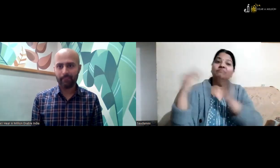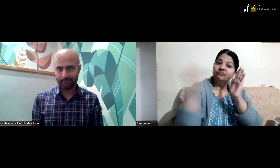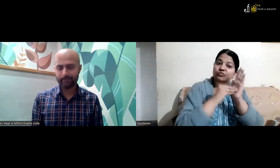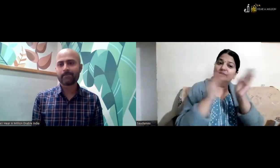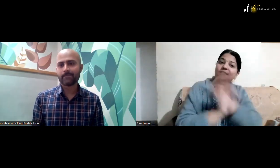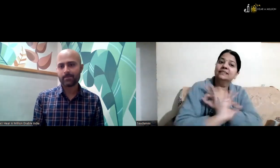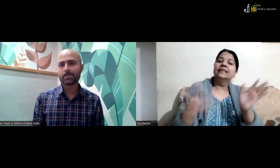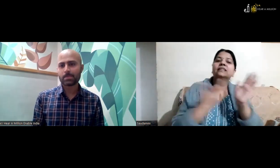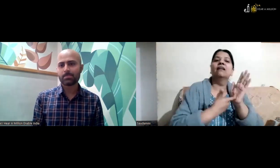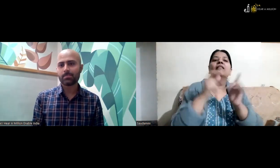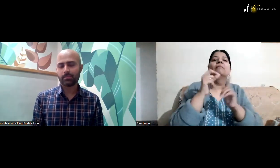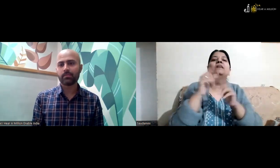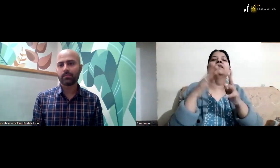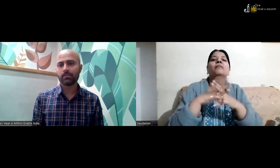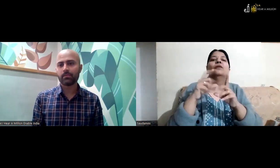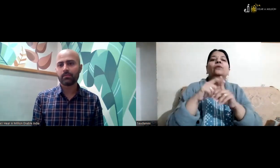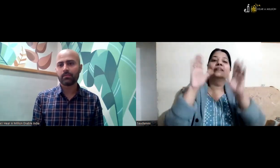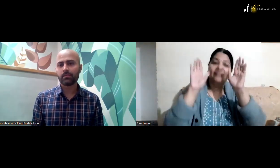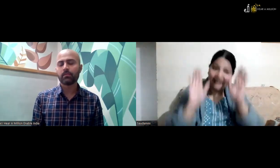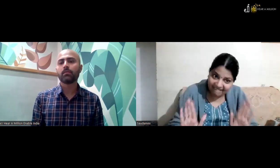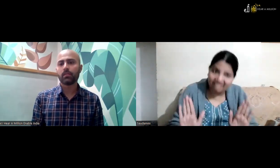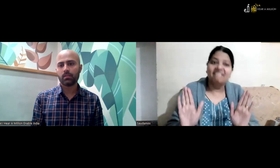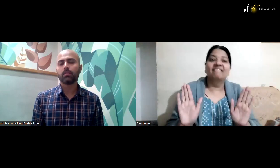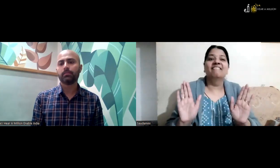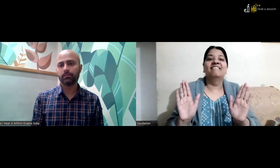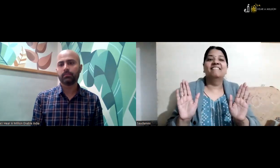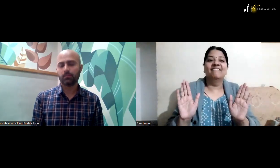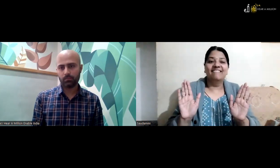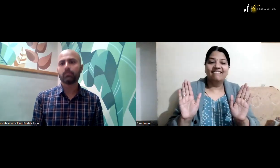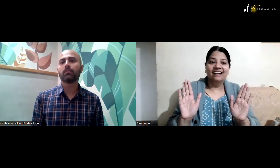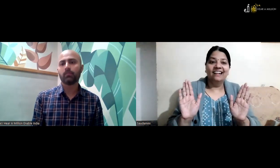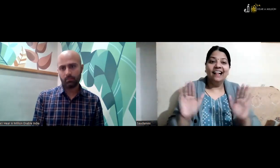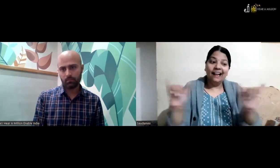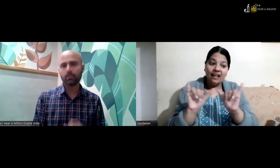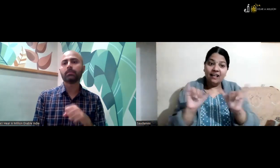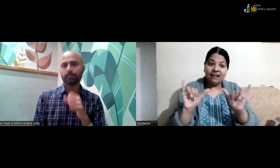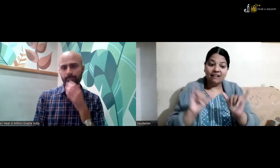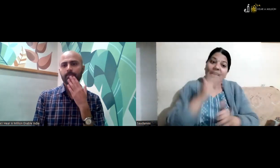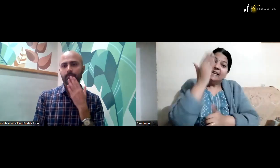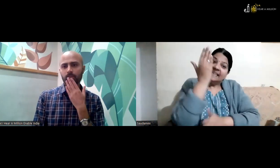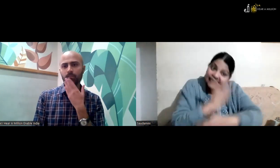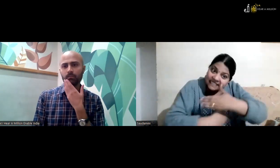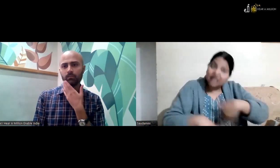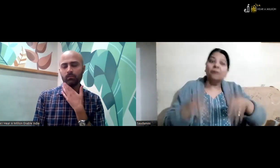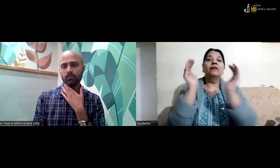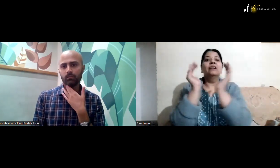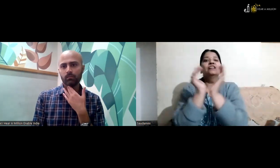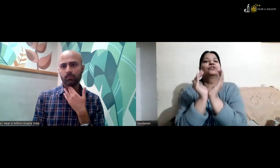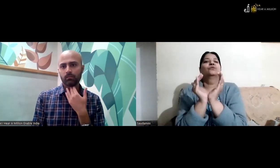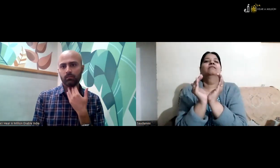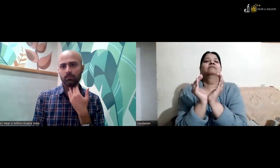from them. So this is how the law works. Like there is regulation. Ma'am, PSI mean